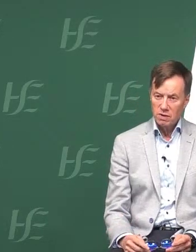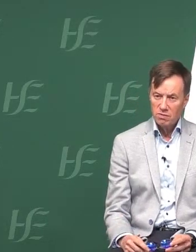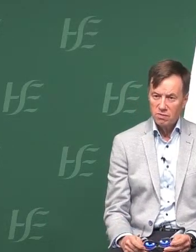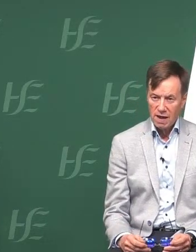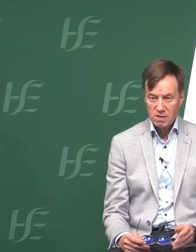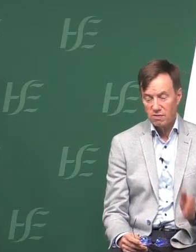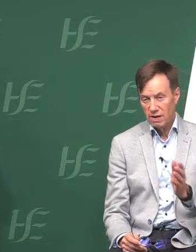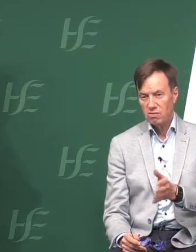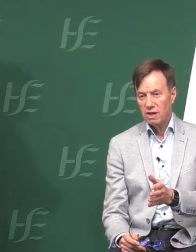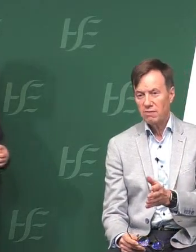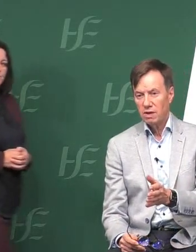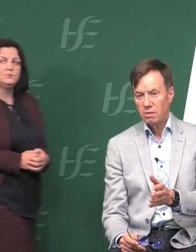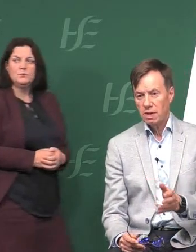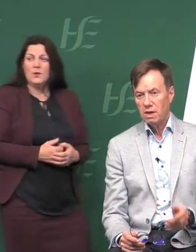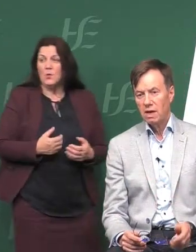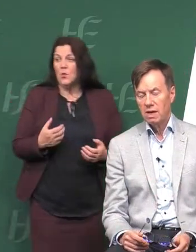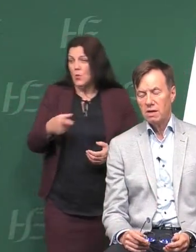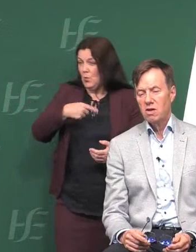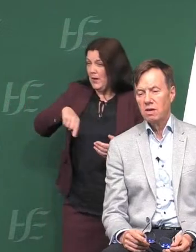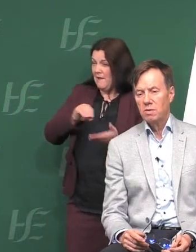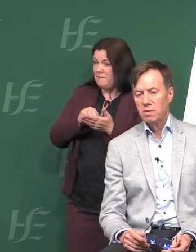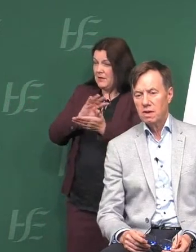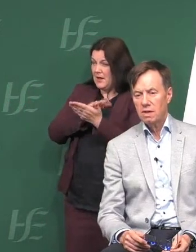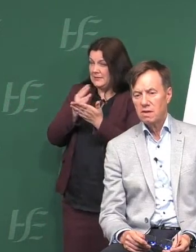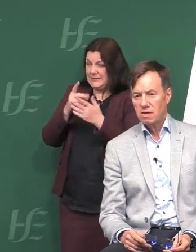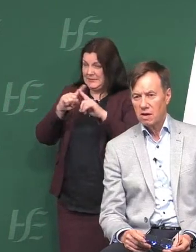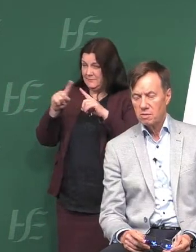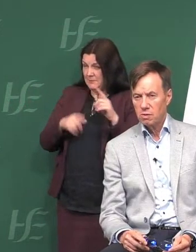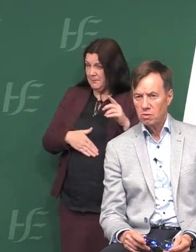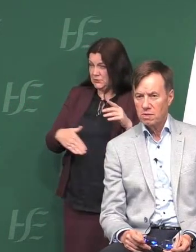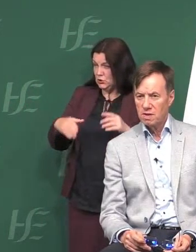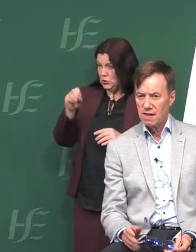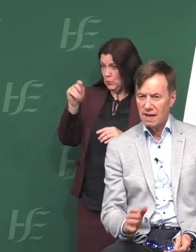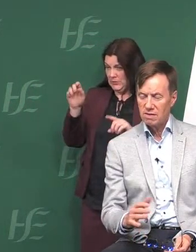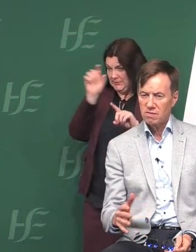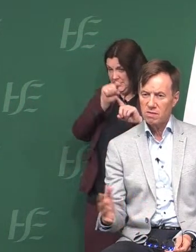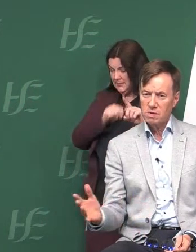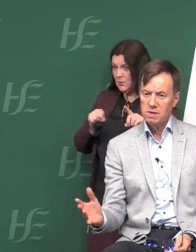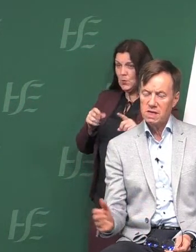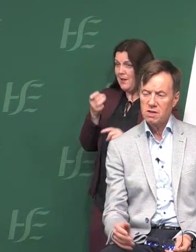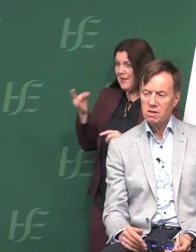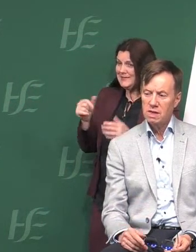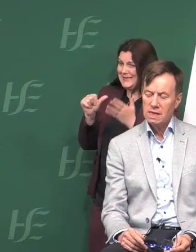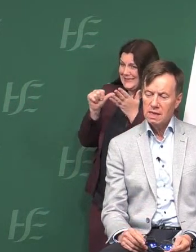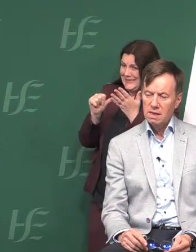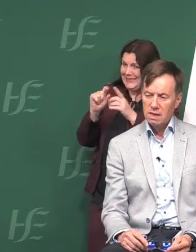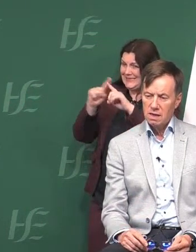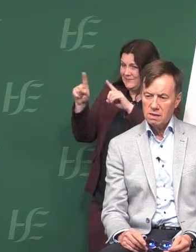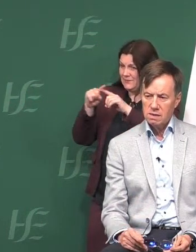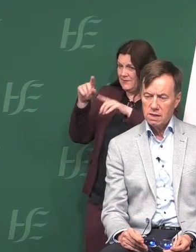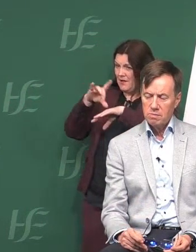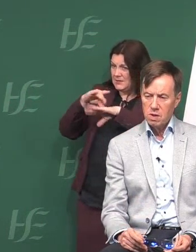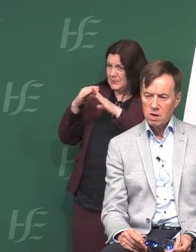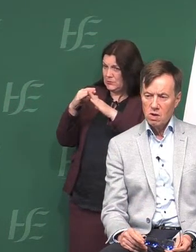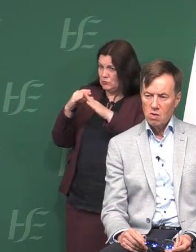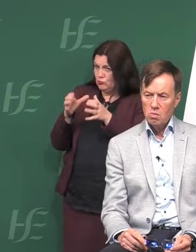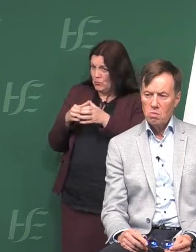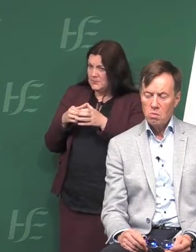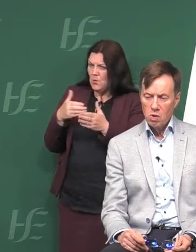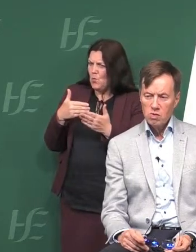Units, and we've, as of yesterday evening, we checked with the 6 hospital groups the status of implementation,